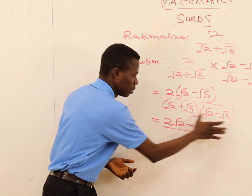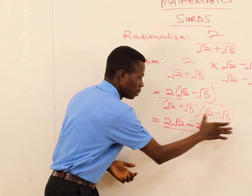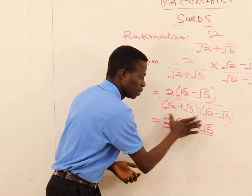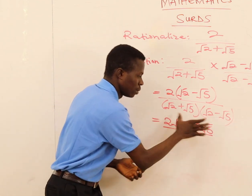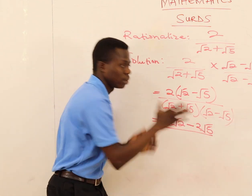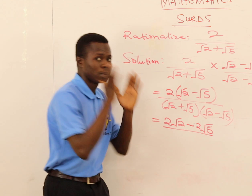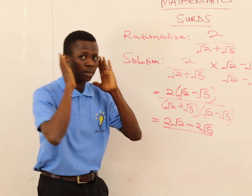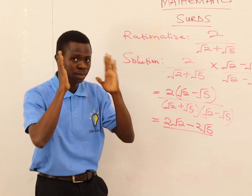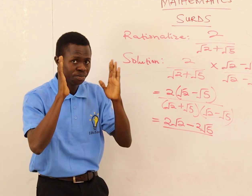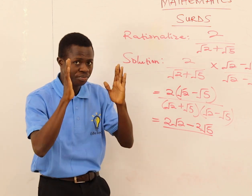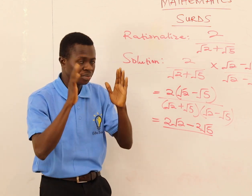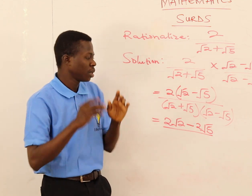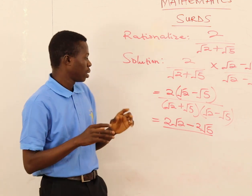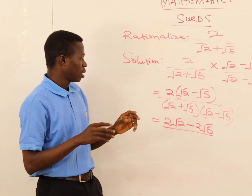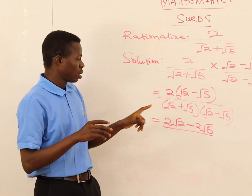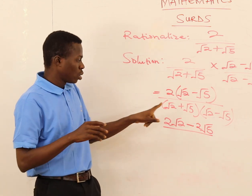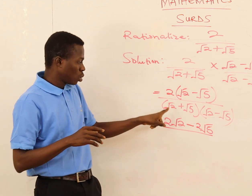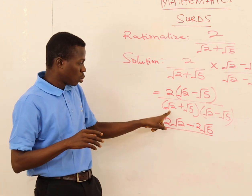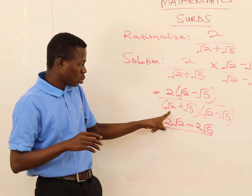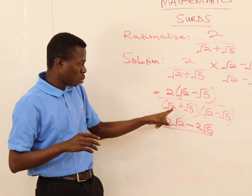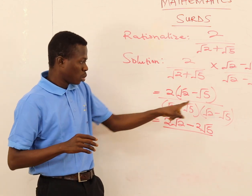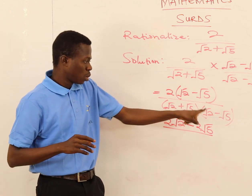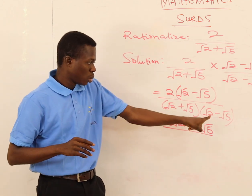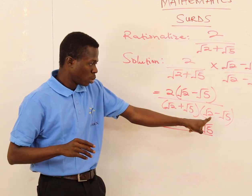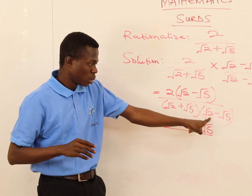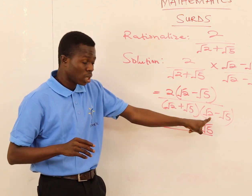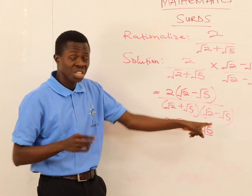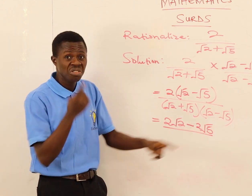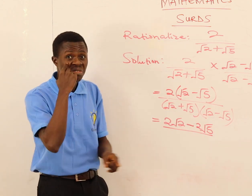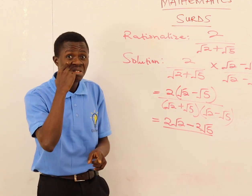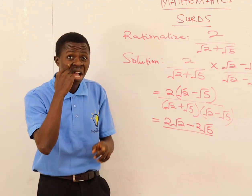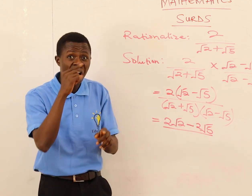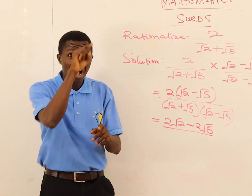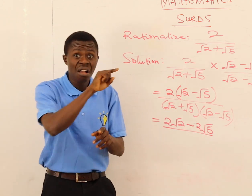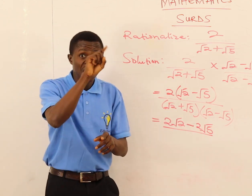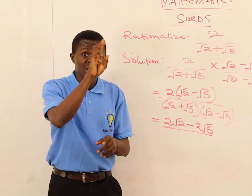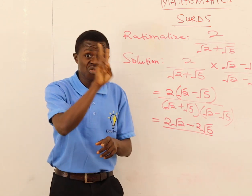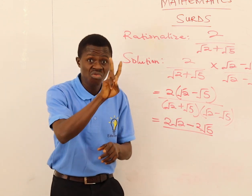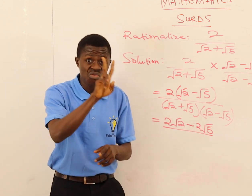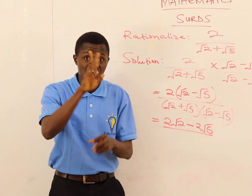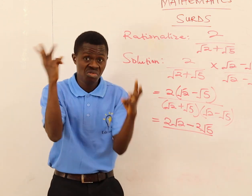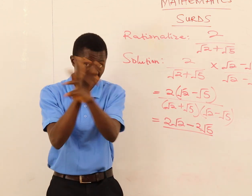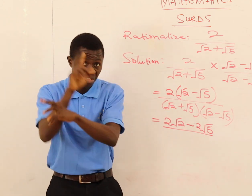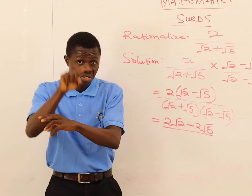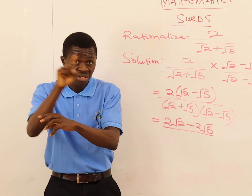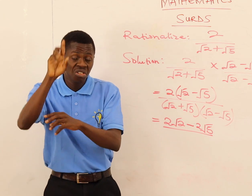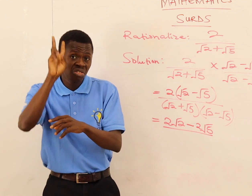All divided by, then we multiply the denominator as well, the expression in the